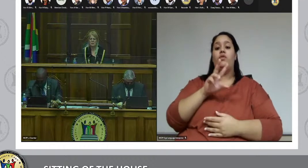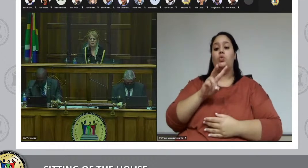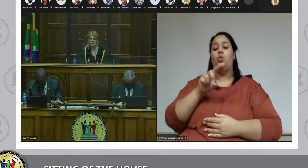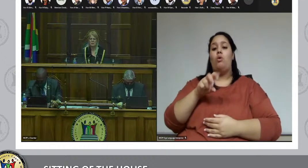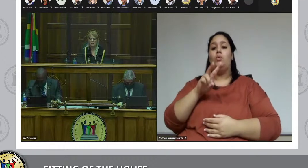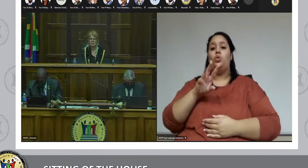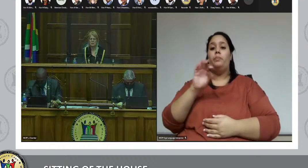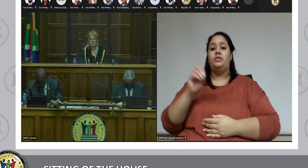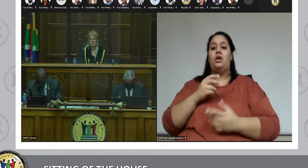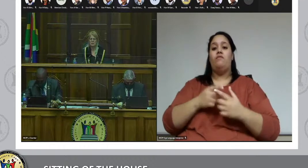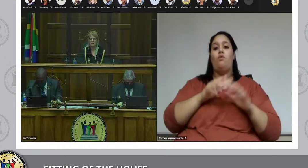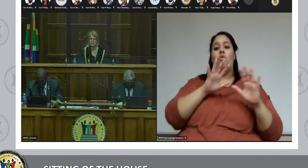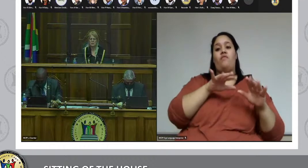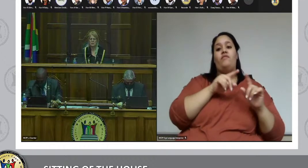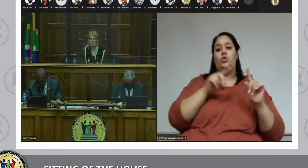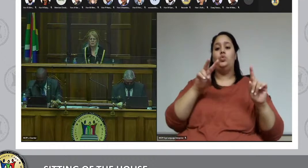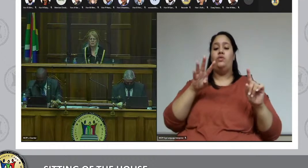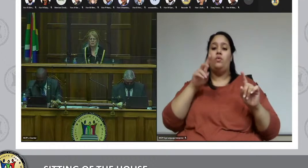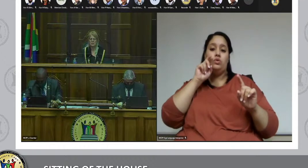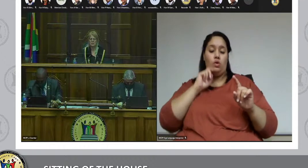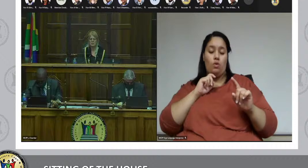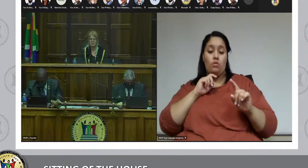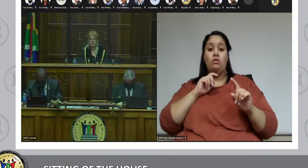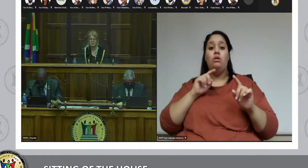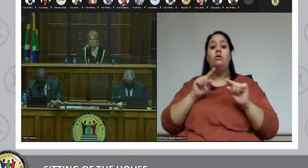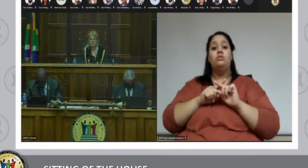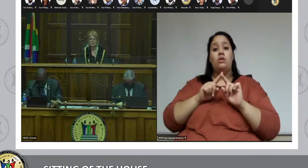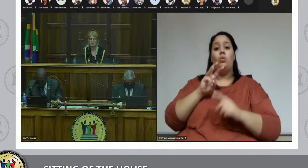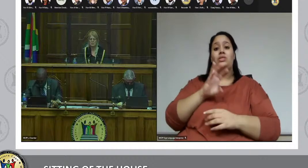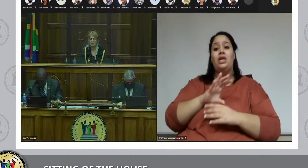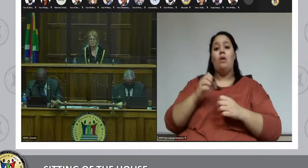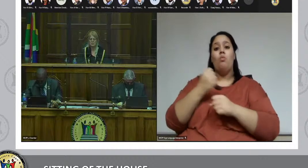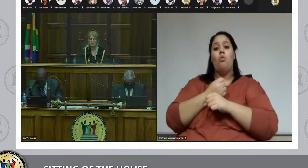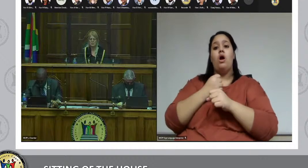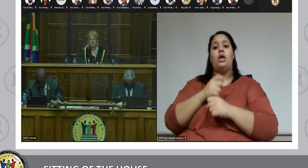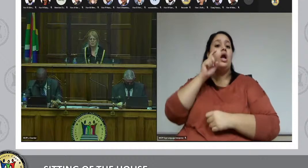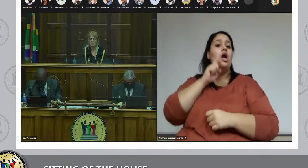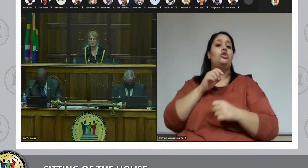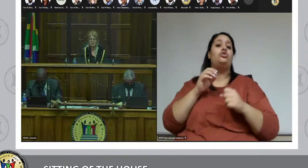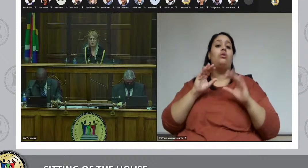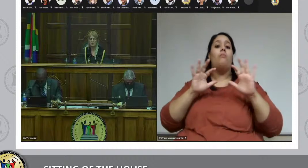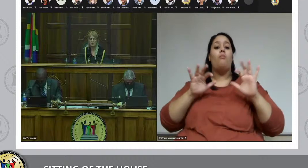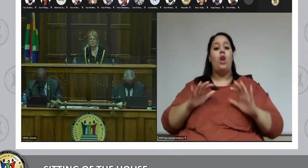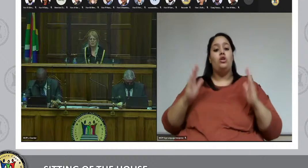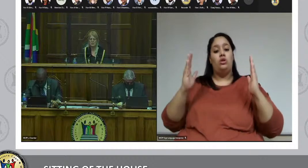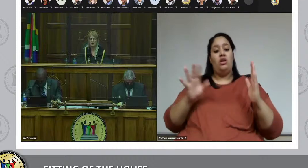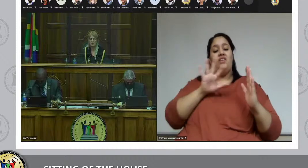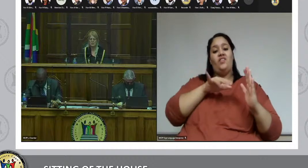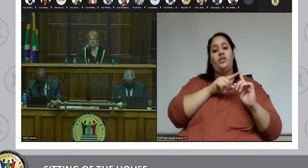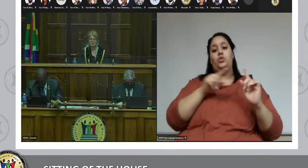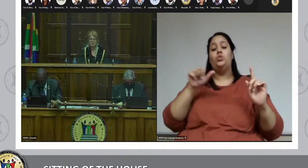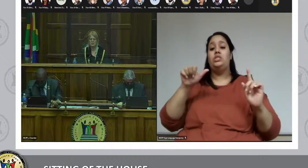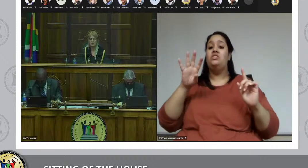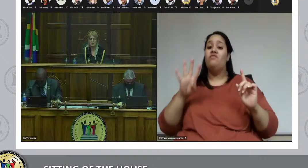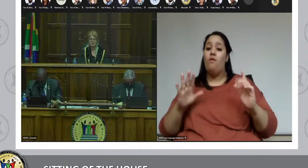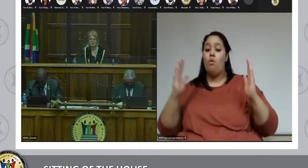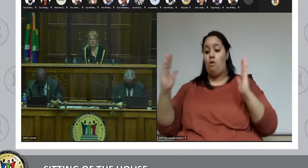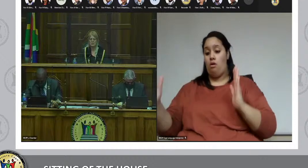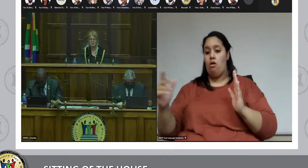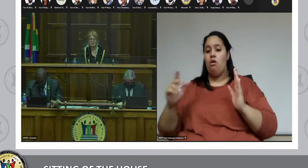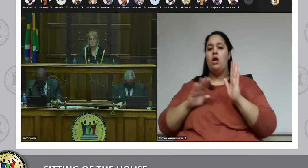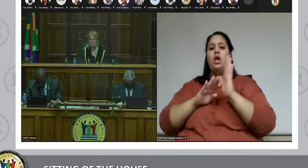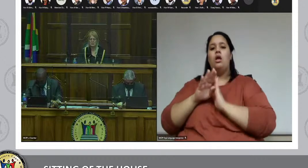34 years old in South Africa. In contrast, the Western Cape's working age population, ages 15 to 64, has increased